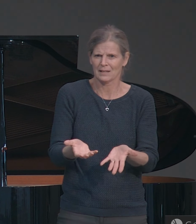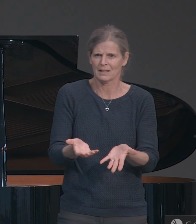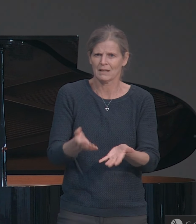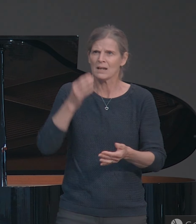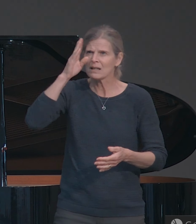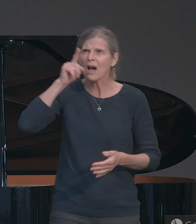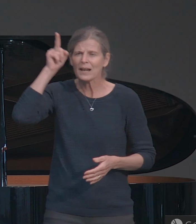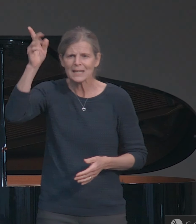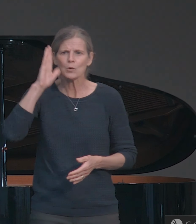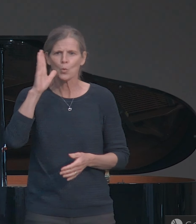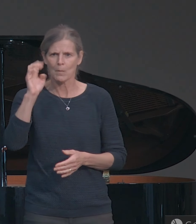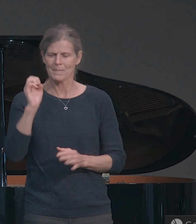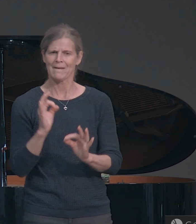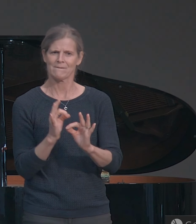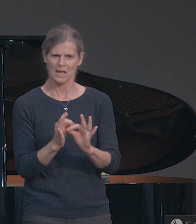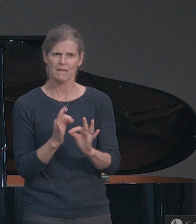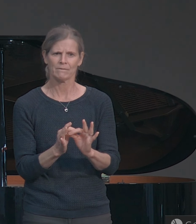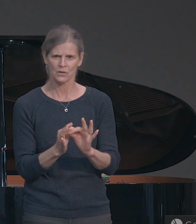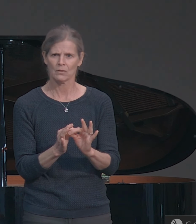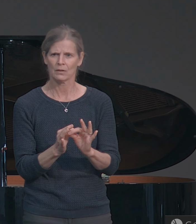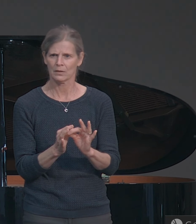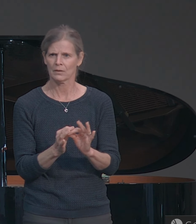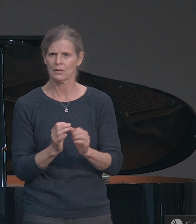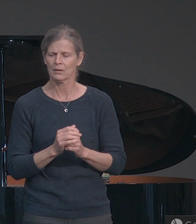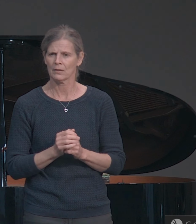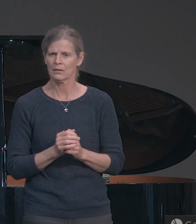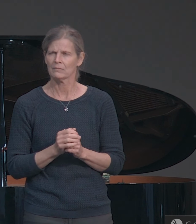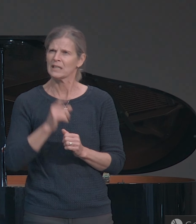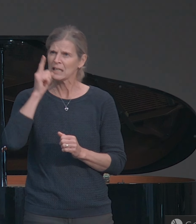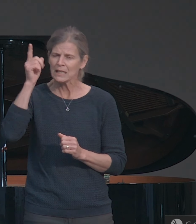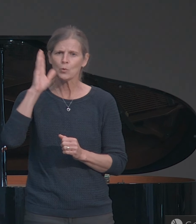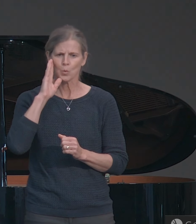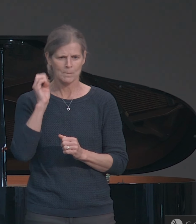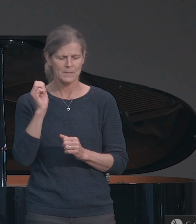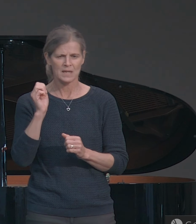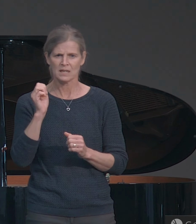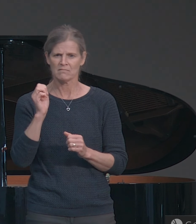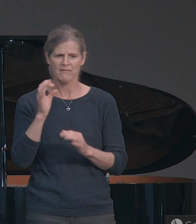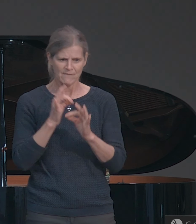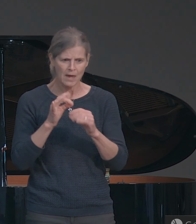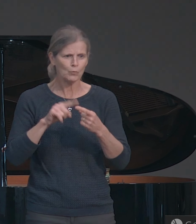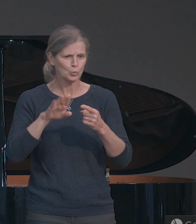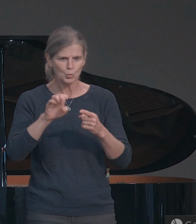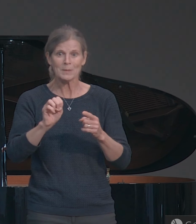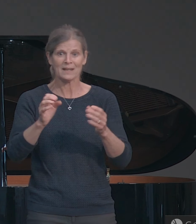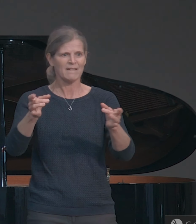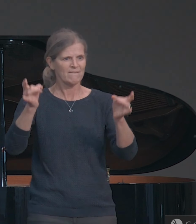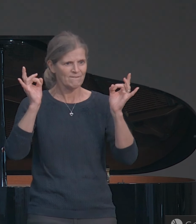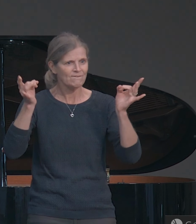be faithful to be fearsome